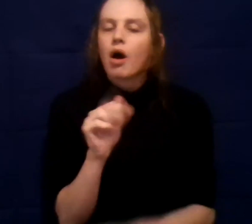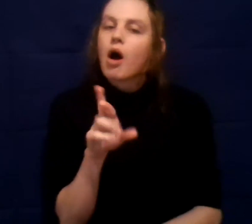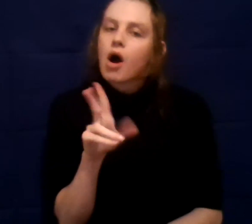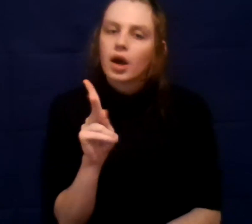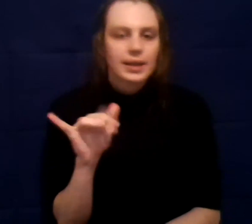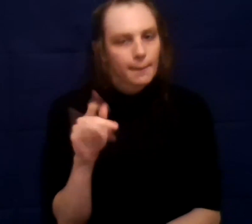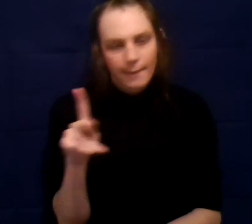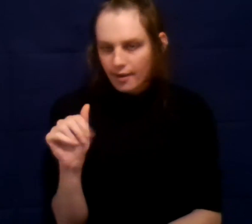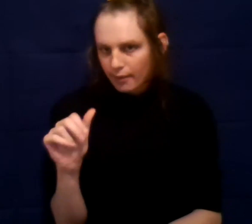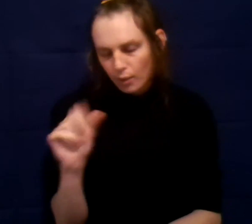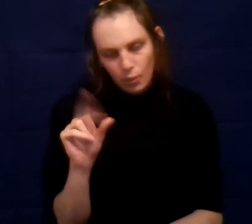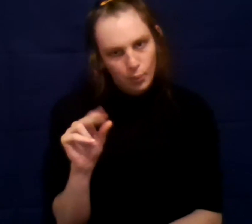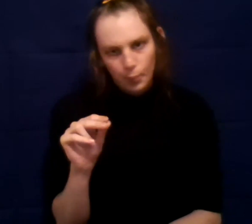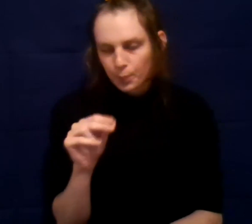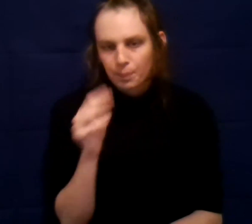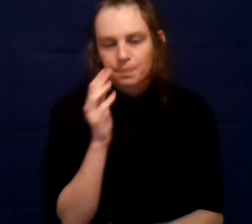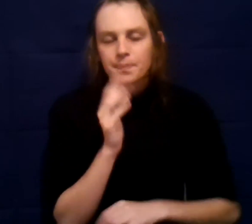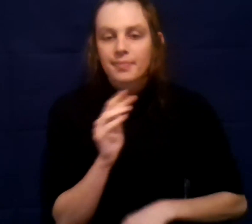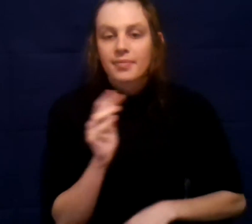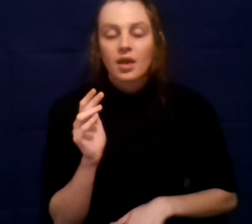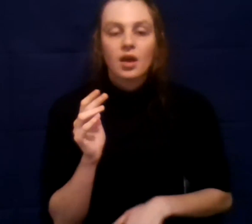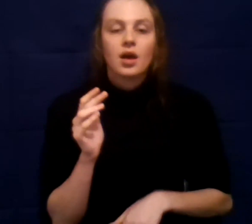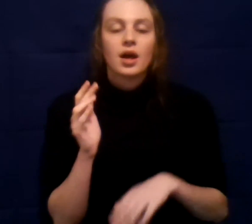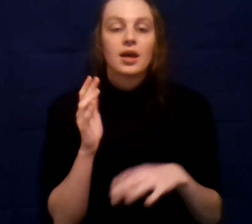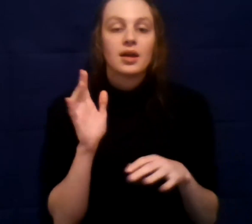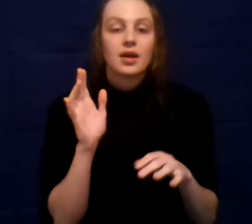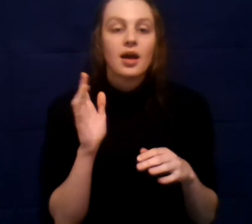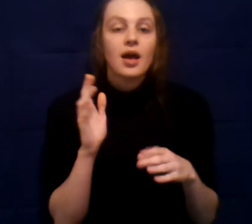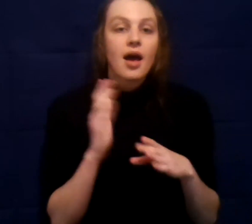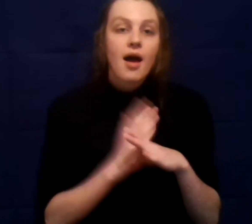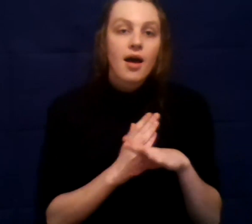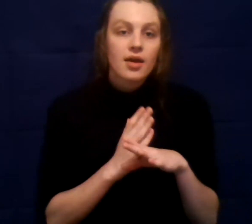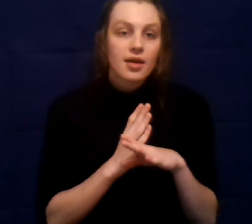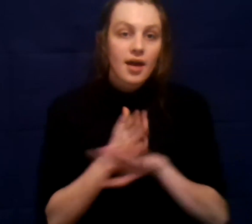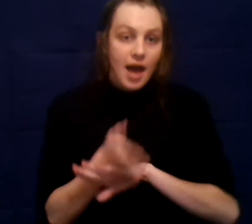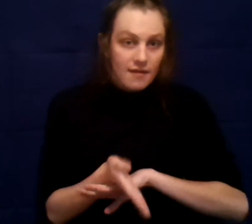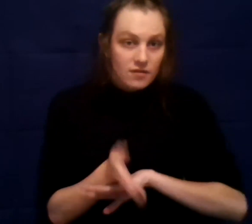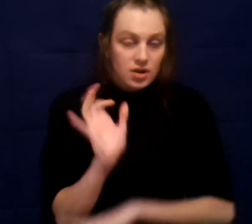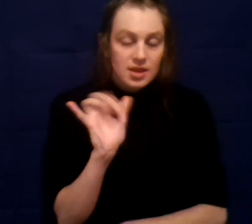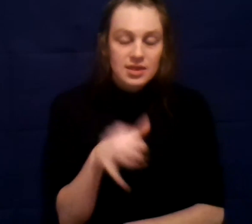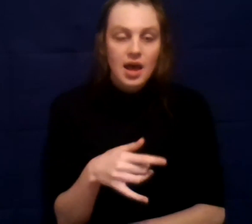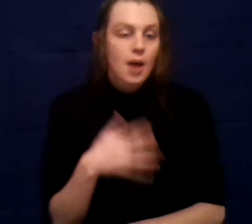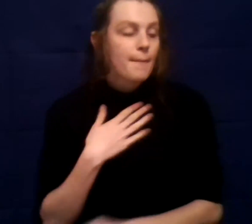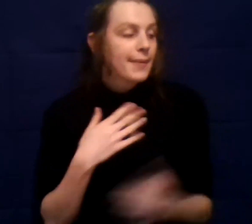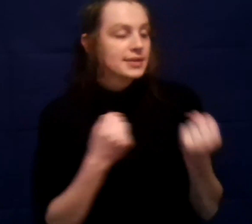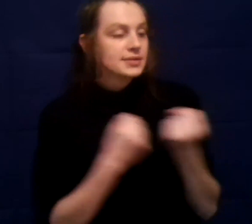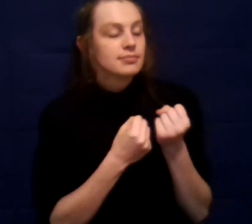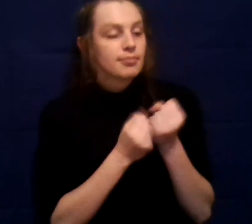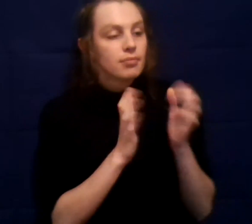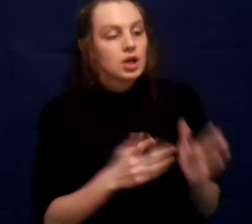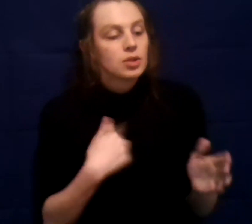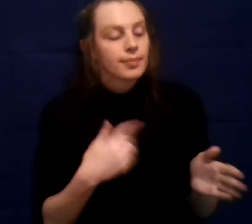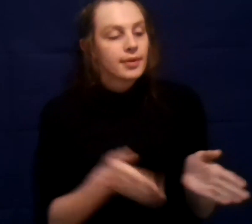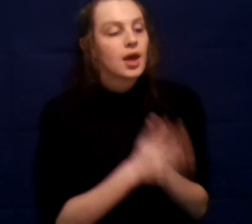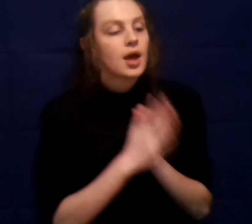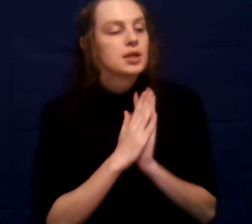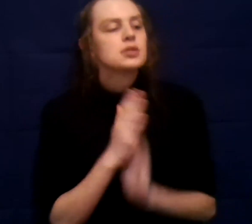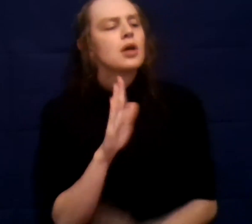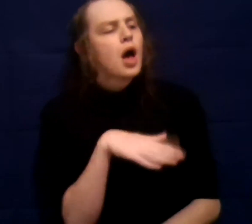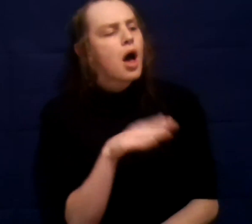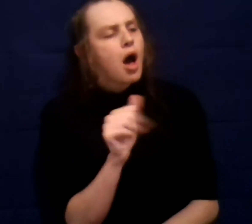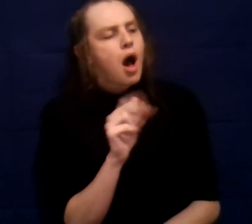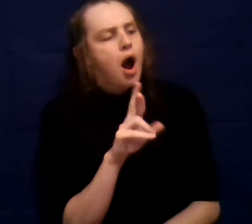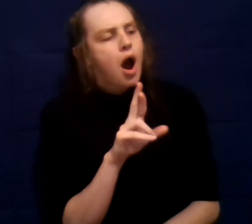And after that, like I asked my sponsor, you know, what's this ARKYPAA committee about? How can